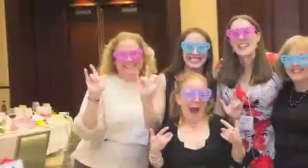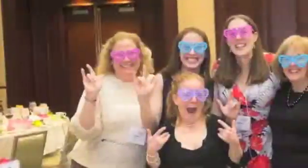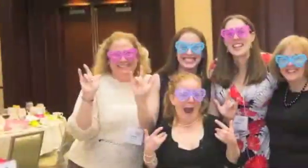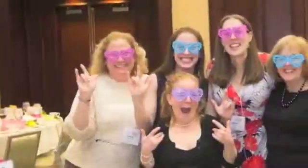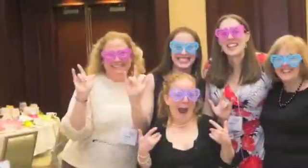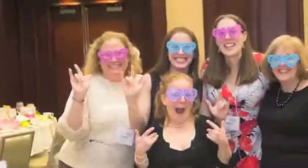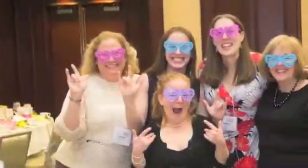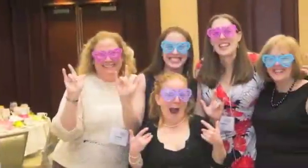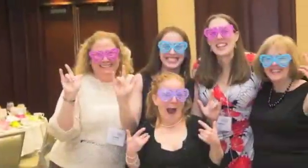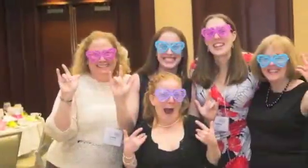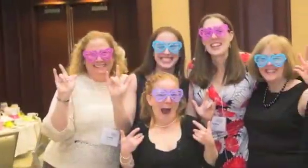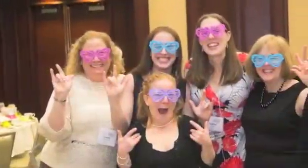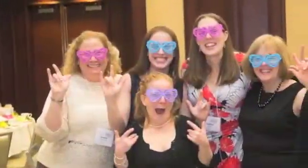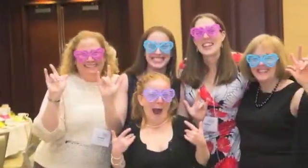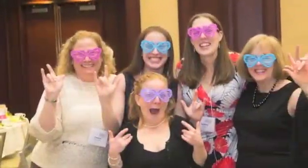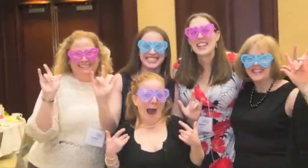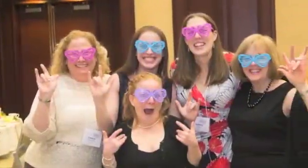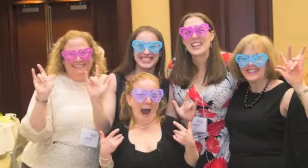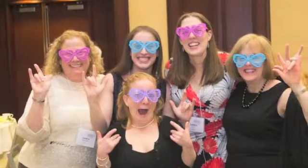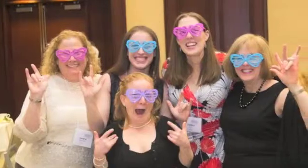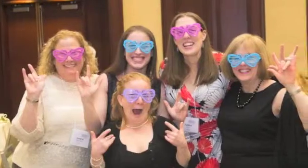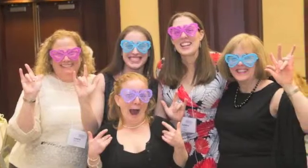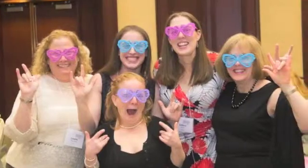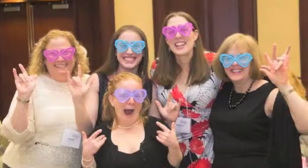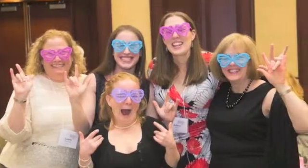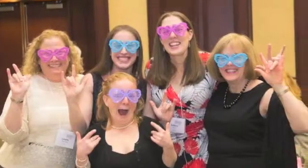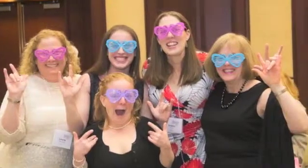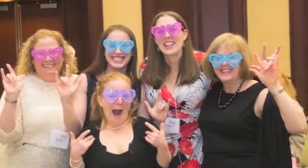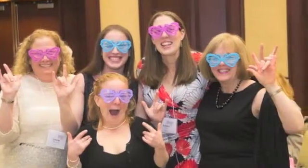Okay. Everyone looked like this.